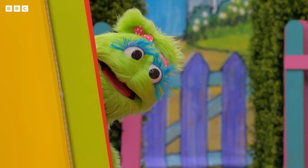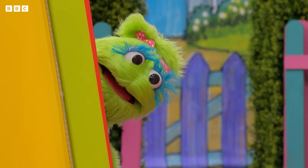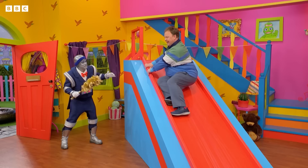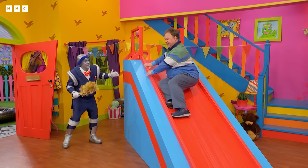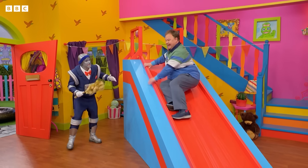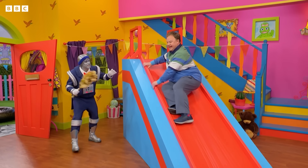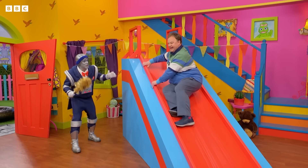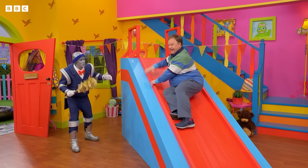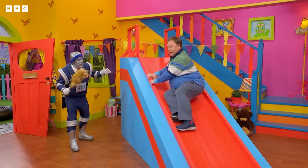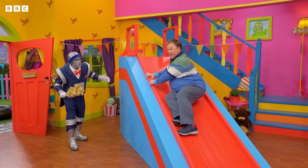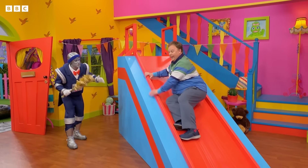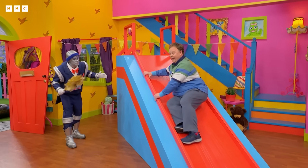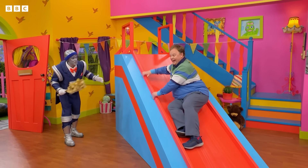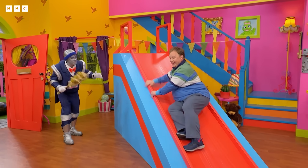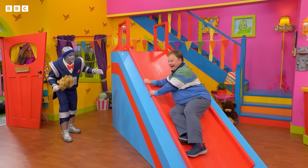Just take it slowly. You can do it.